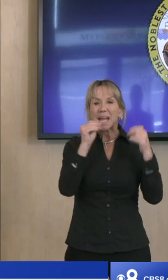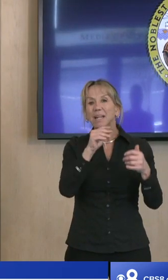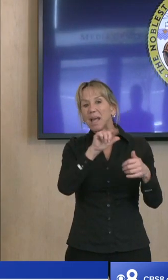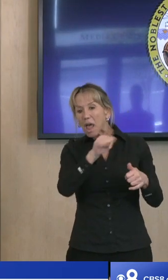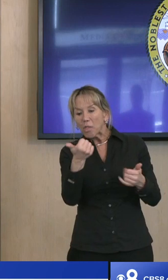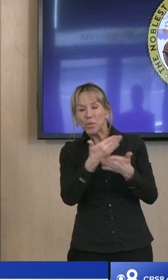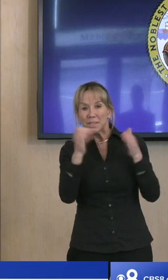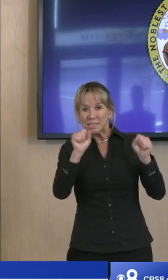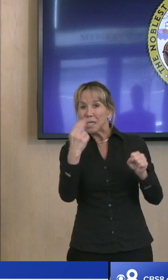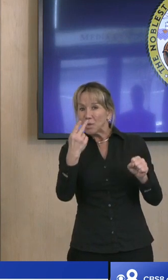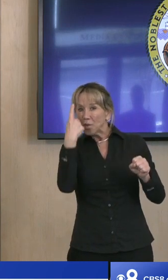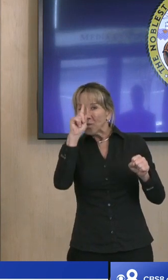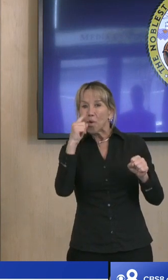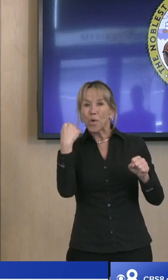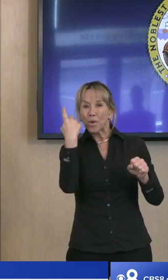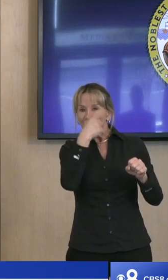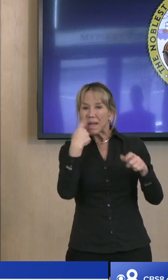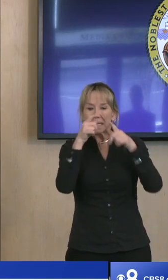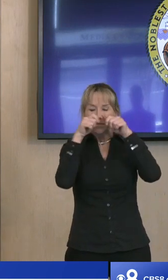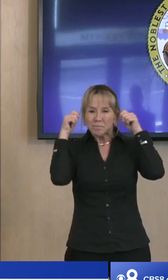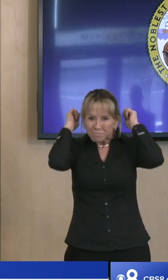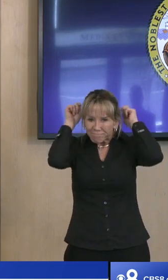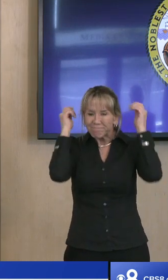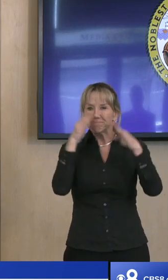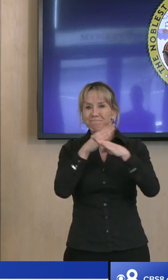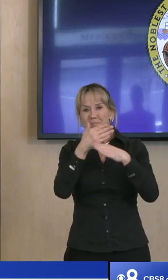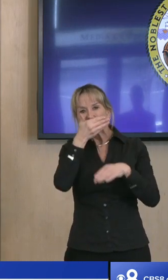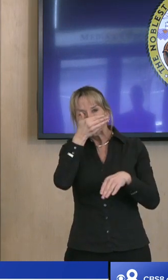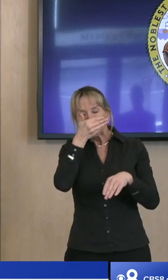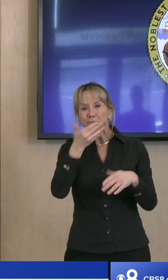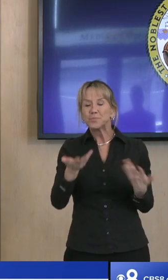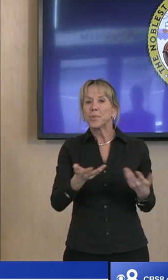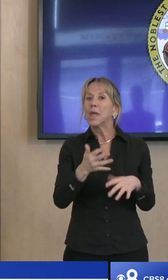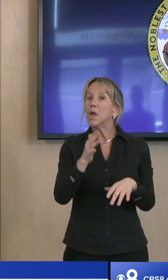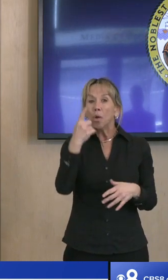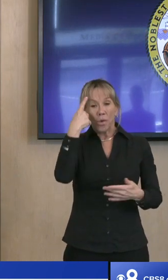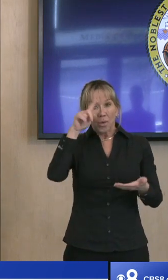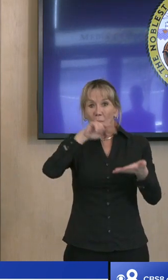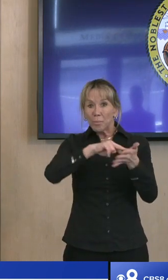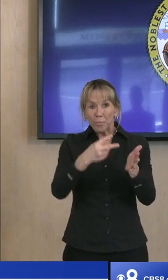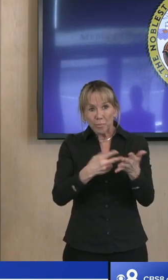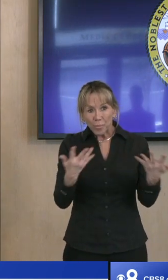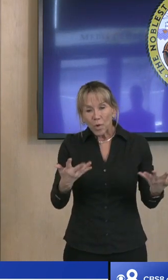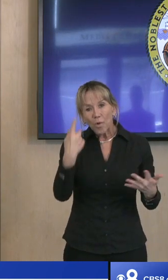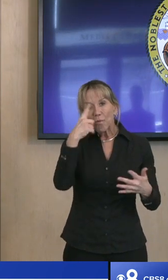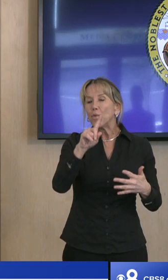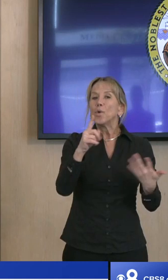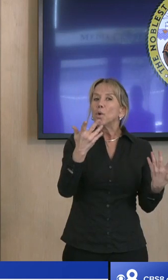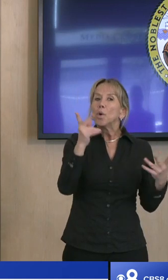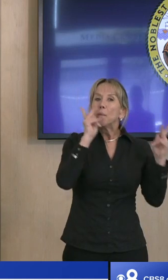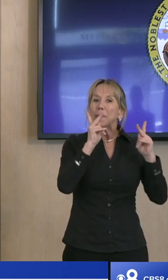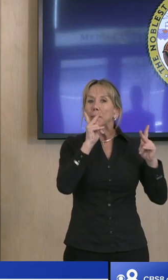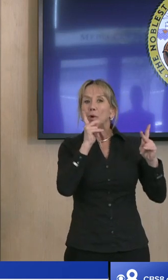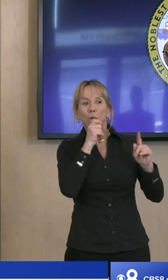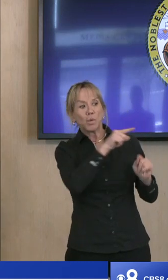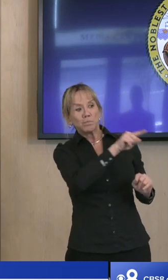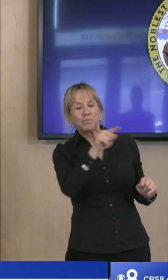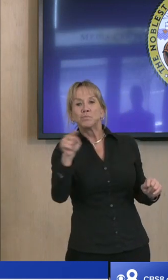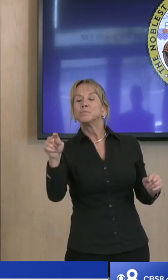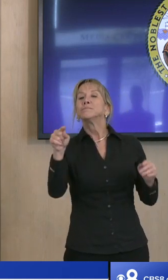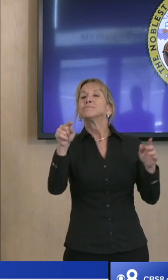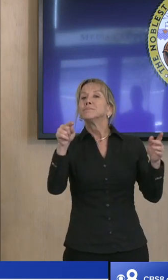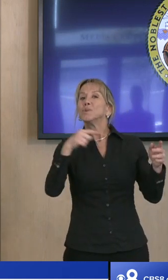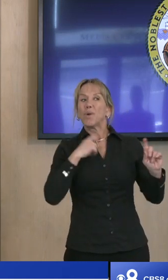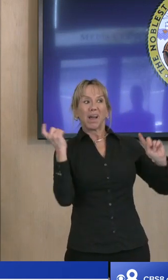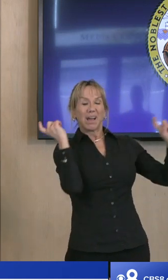coverings. And these are for the purpose of guests at the convention center, as